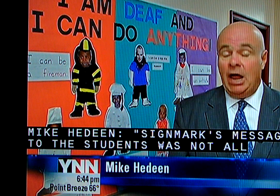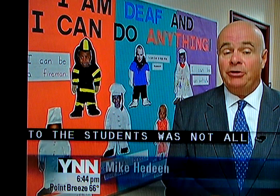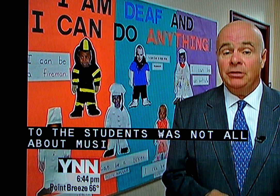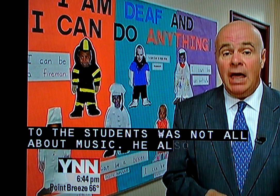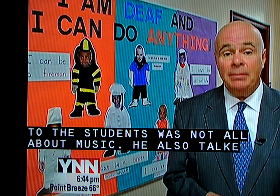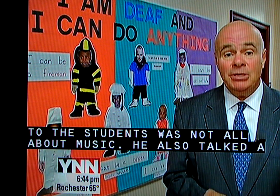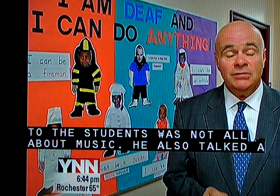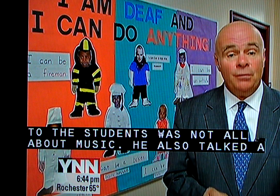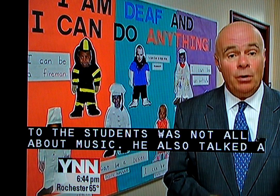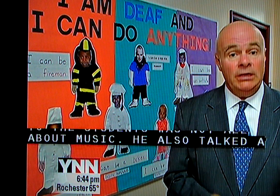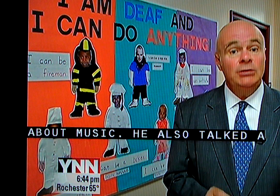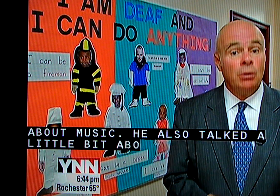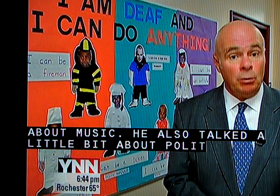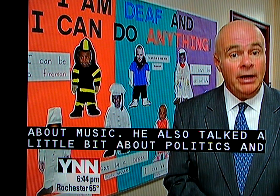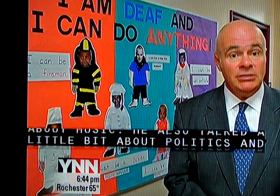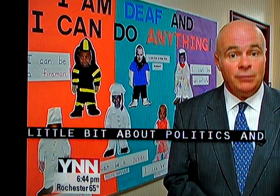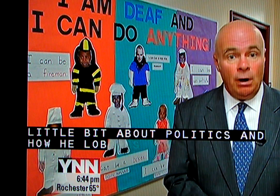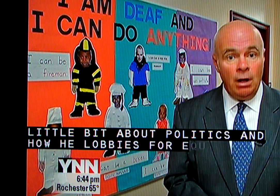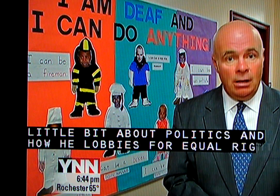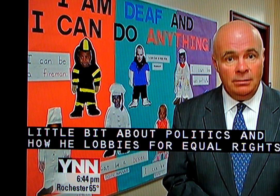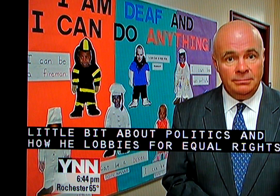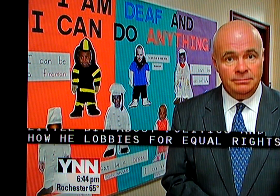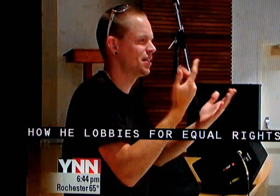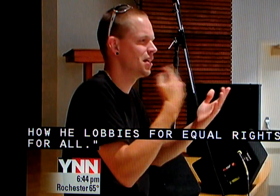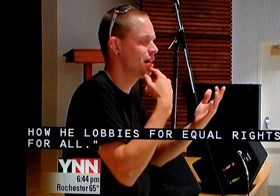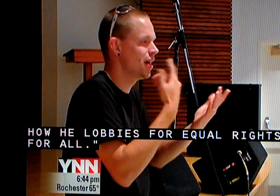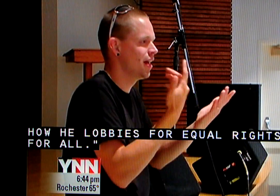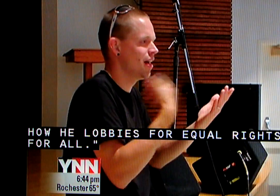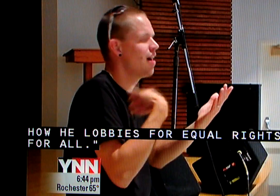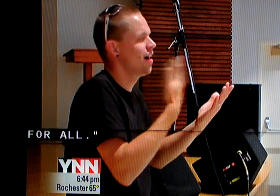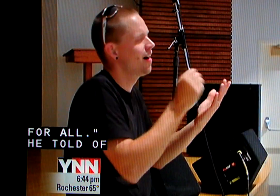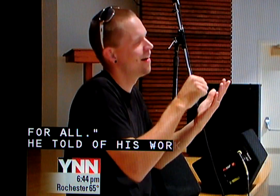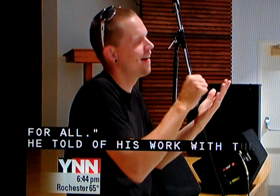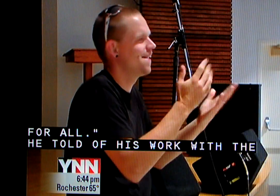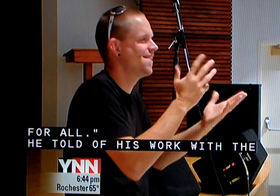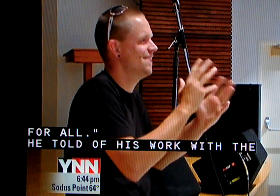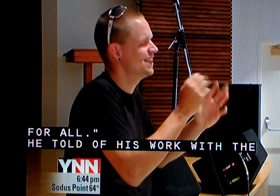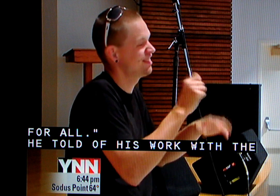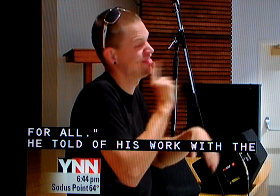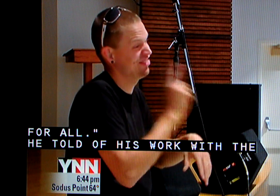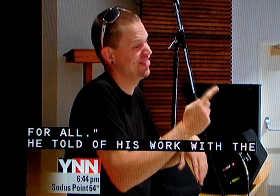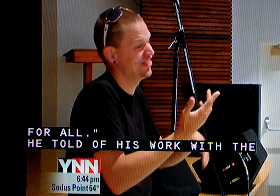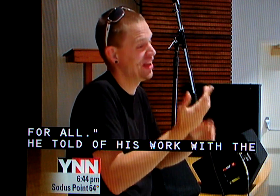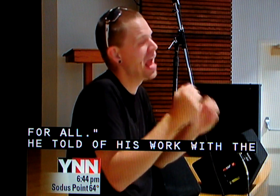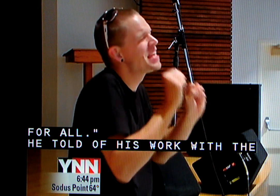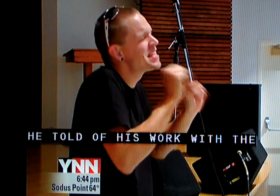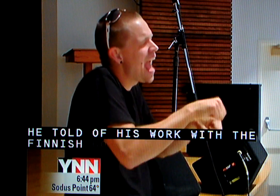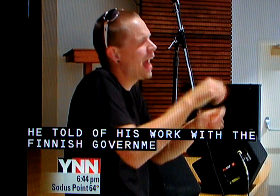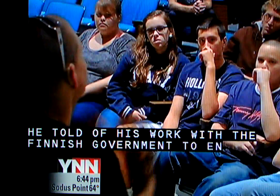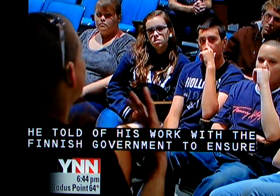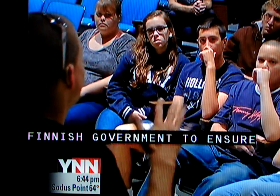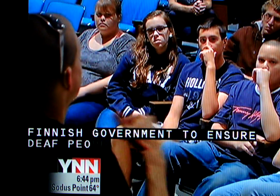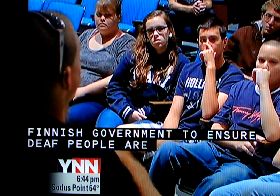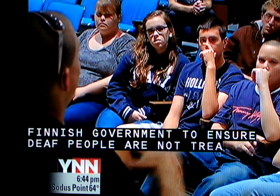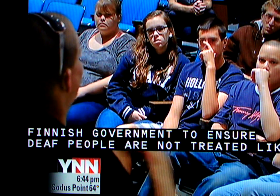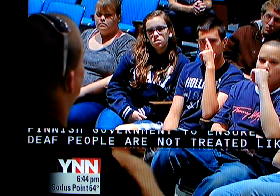how he lobbies for equal rights for all. He told of his work with the Finnish government to ensure deaf people are not treated like